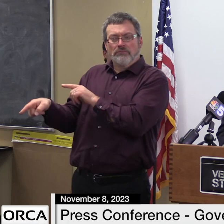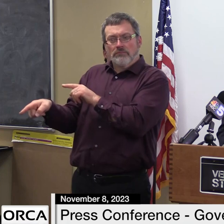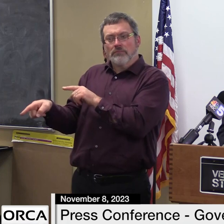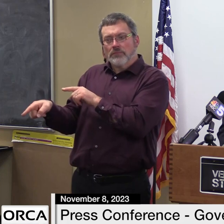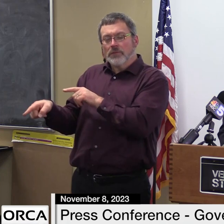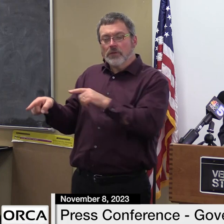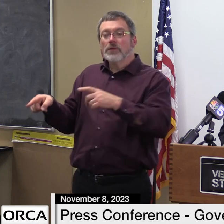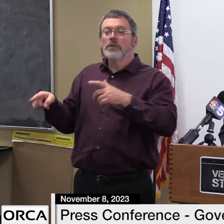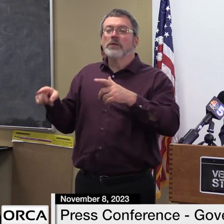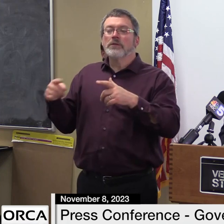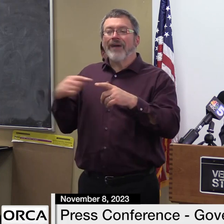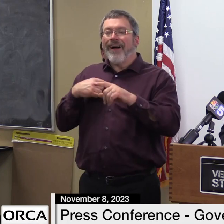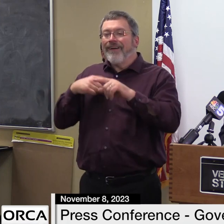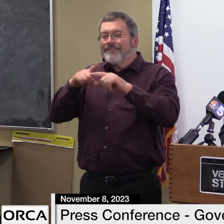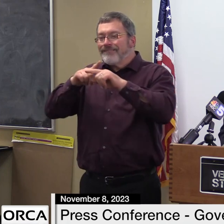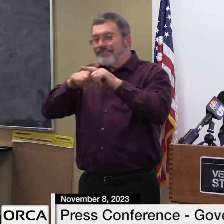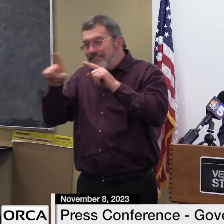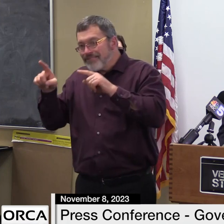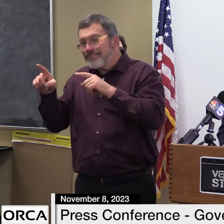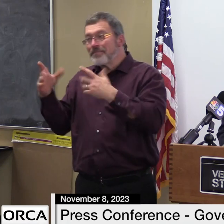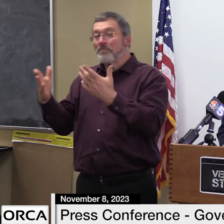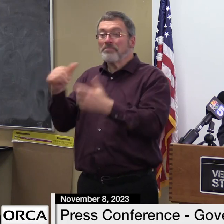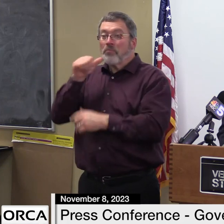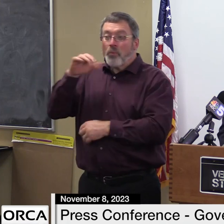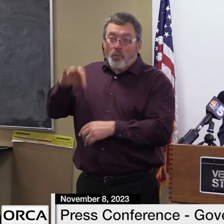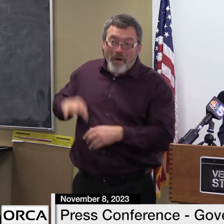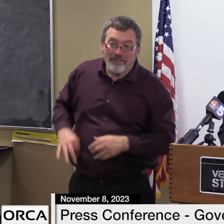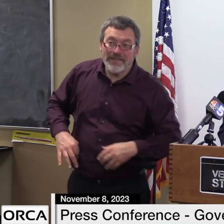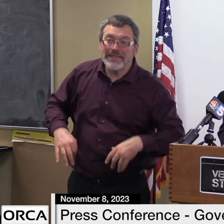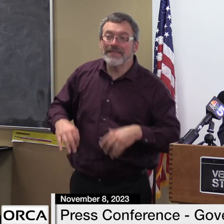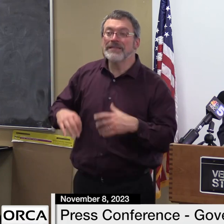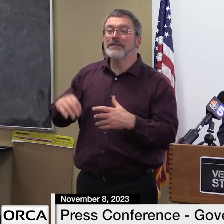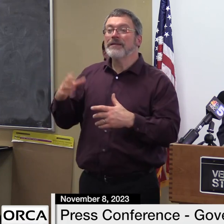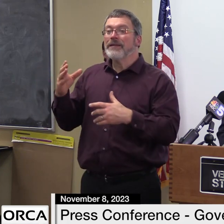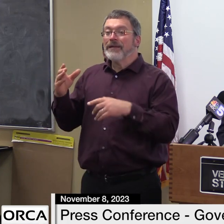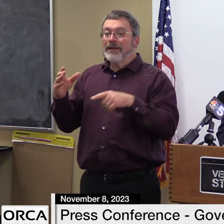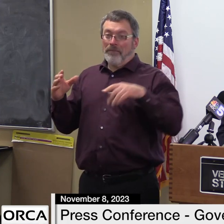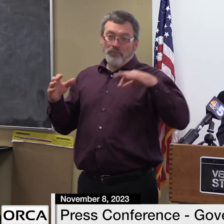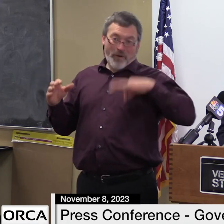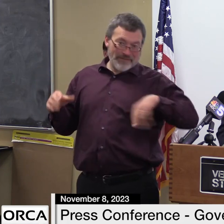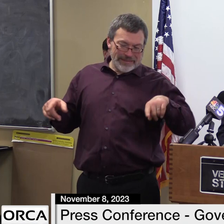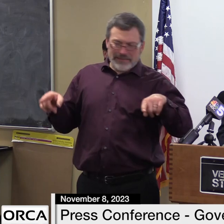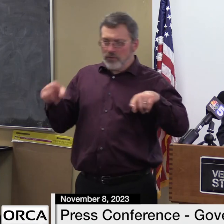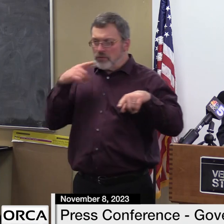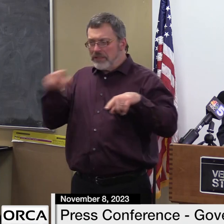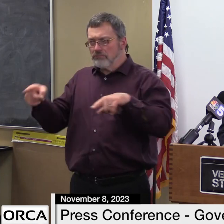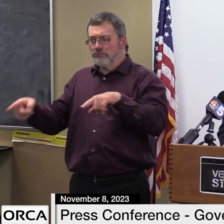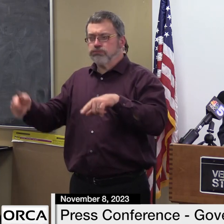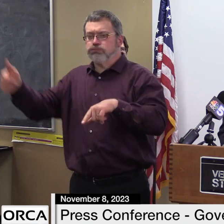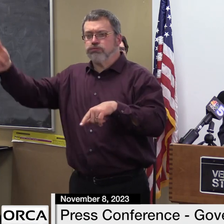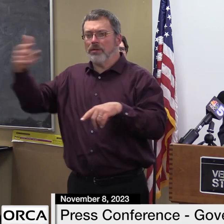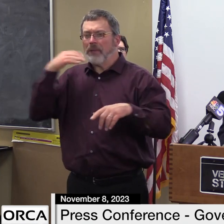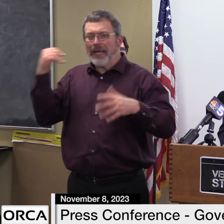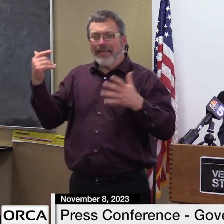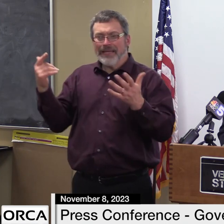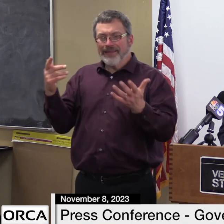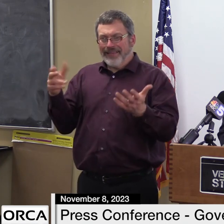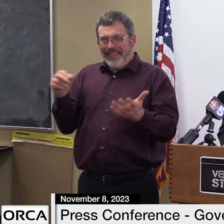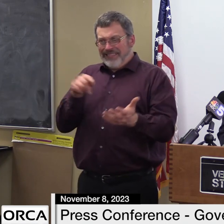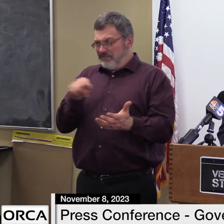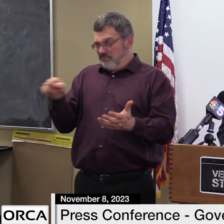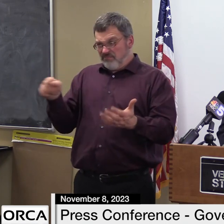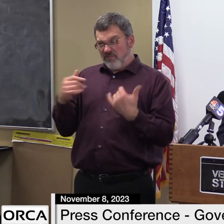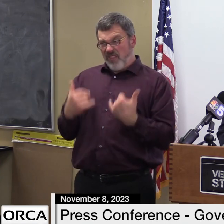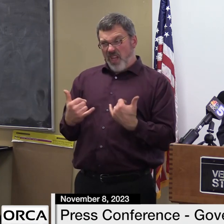by nonprofits rather than for-profits would be preferable. But the reality is that's not a feasible option in the near